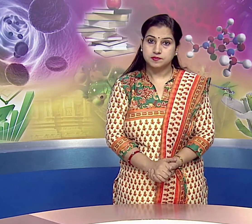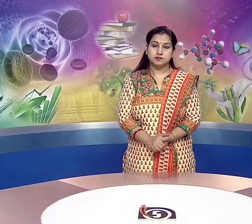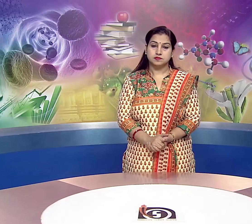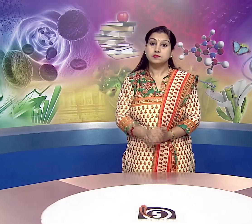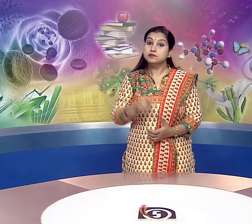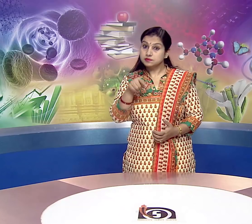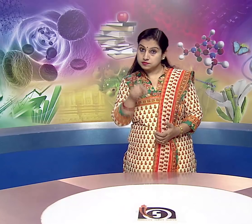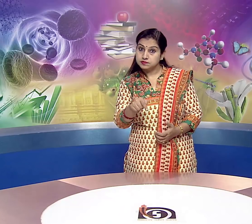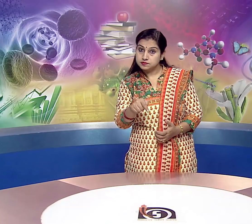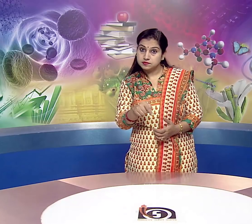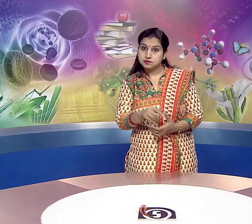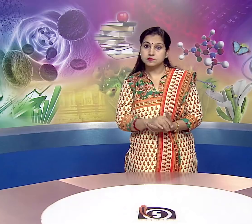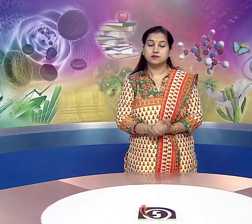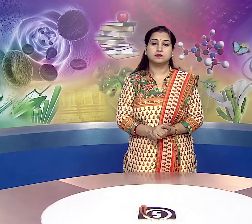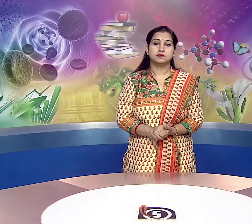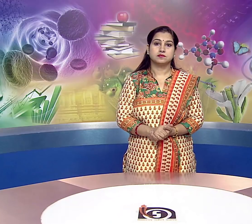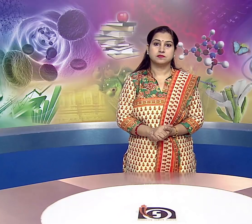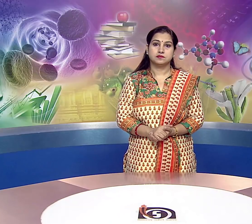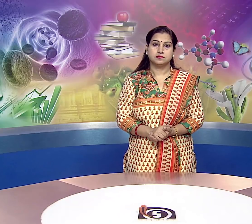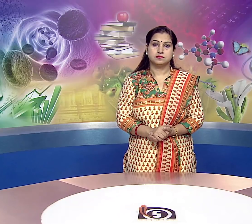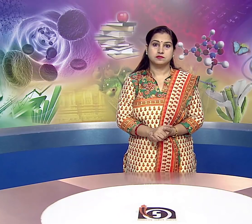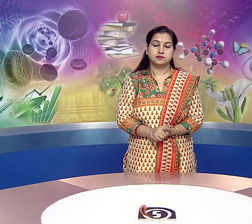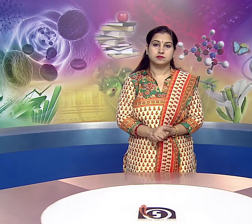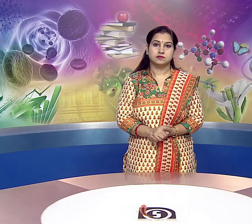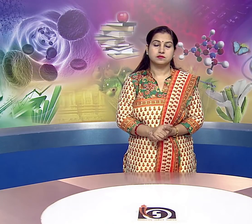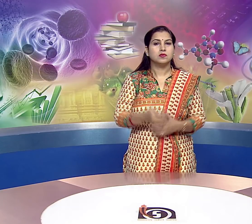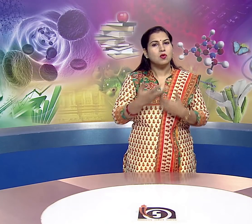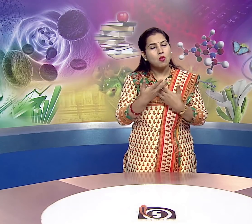For that matter, all wildlife